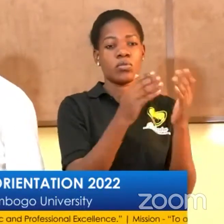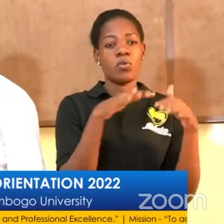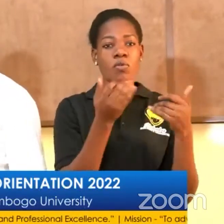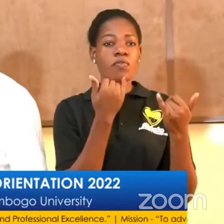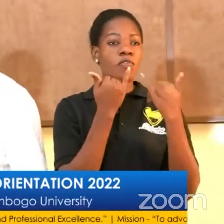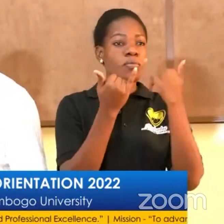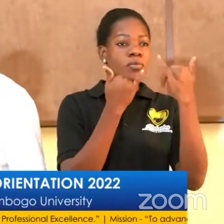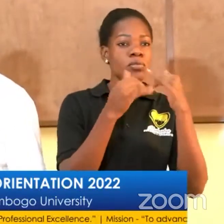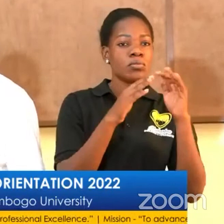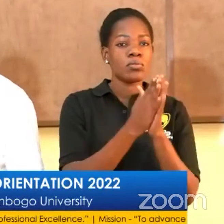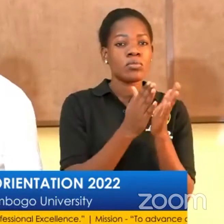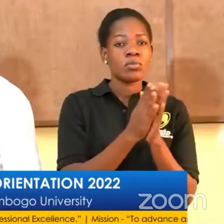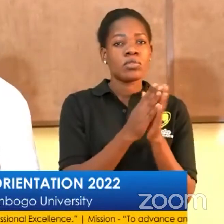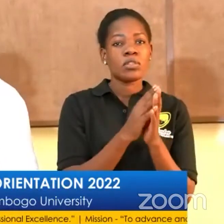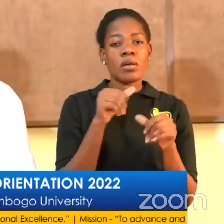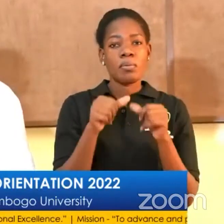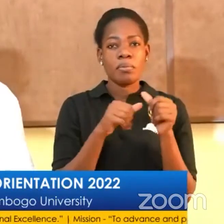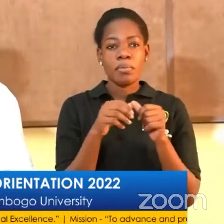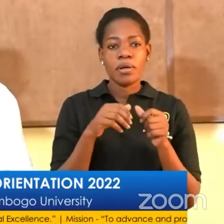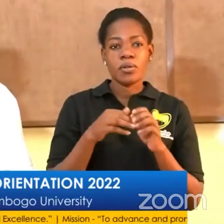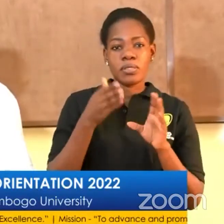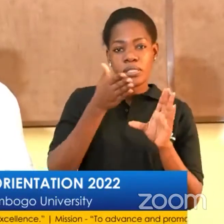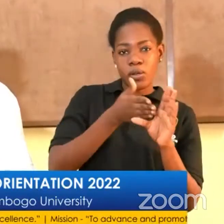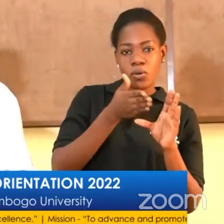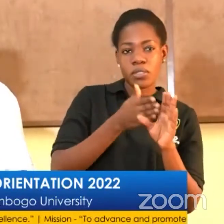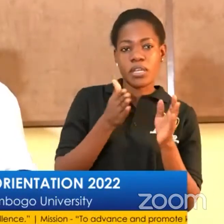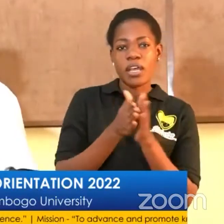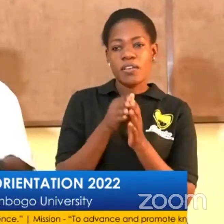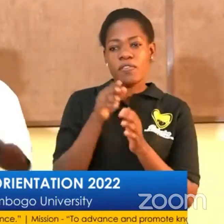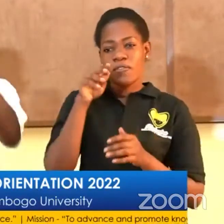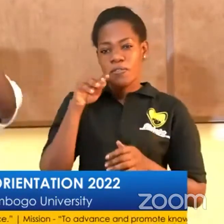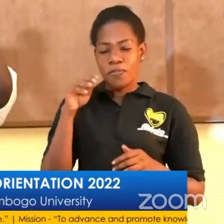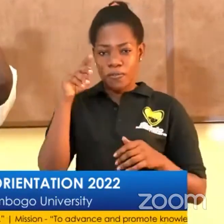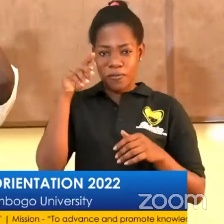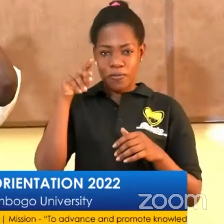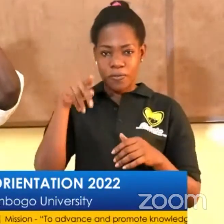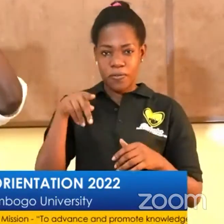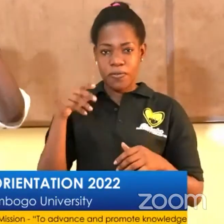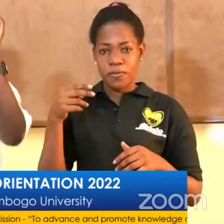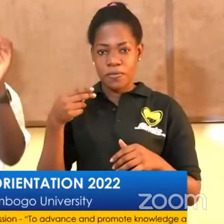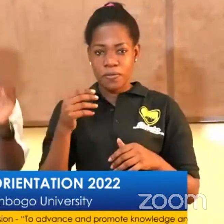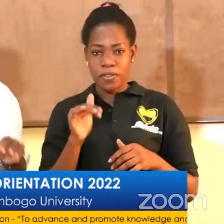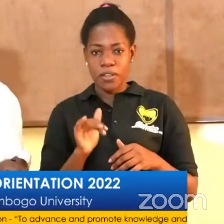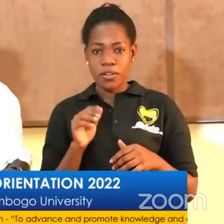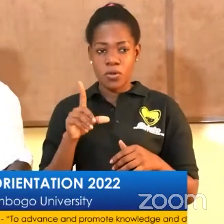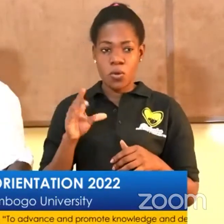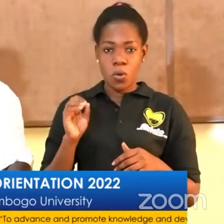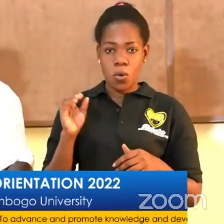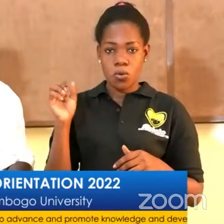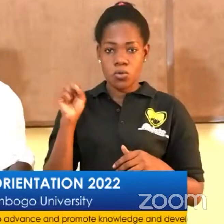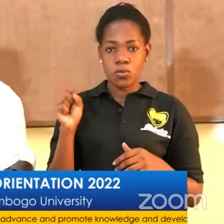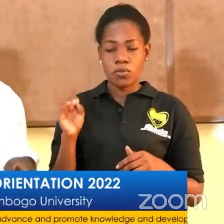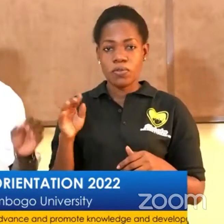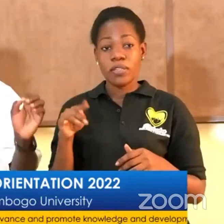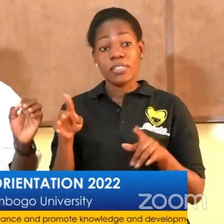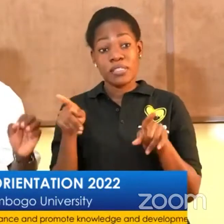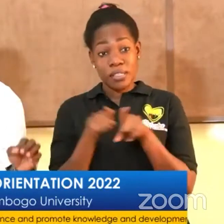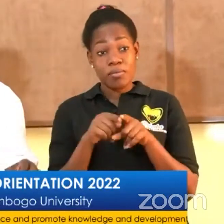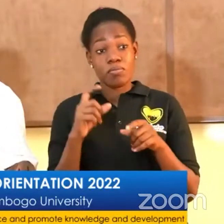on philosophy and psychology. And you will find there the labels clearly